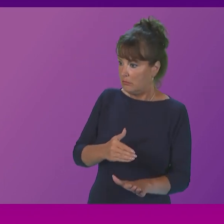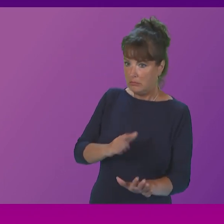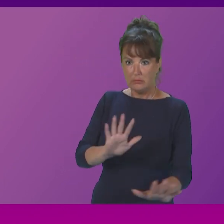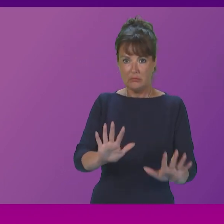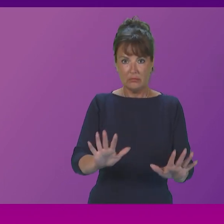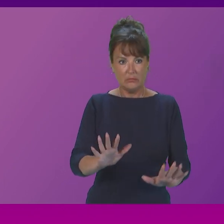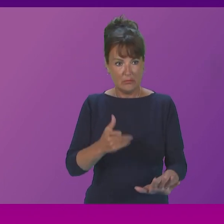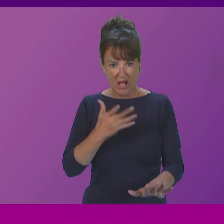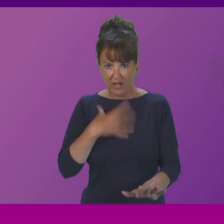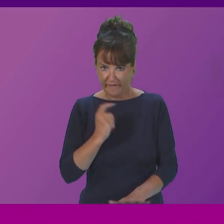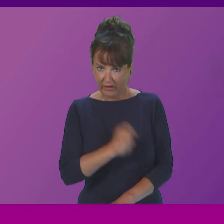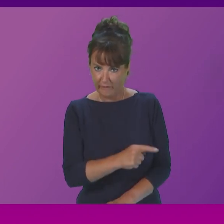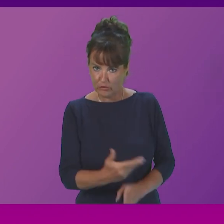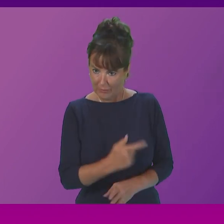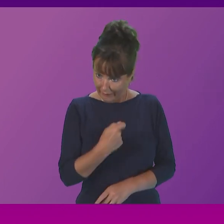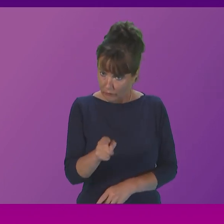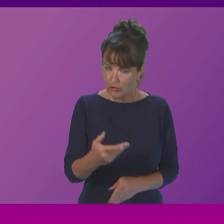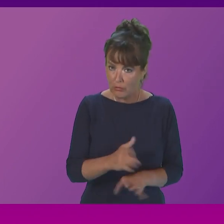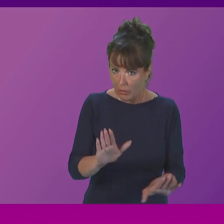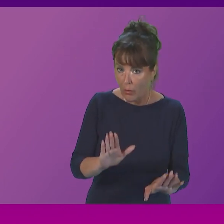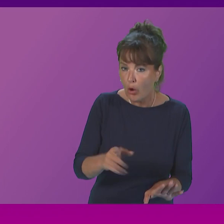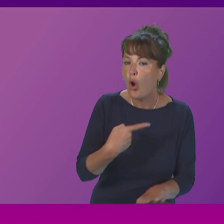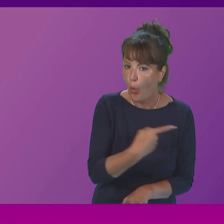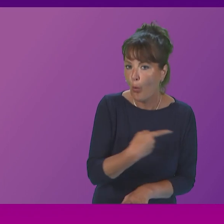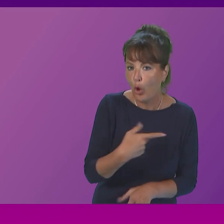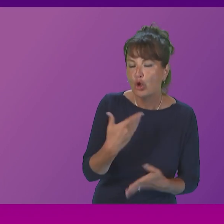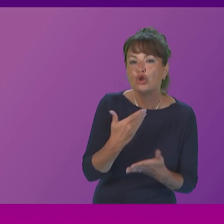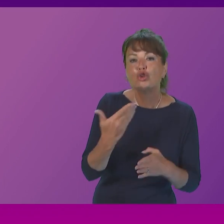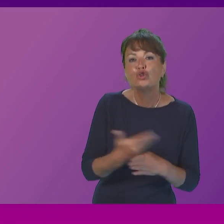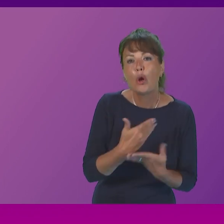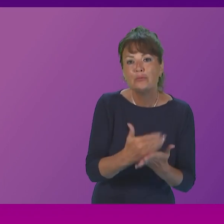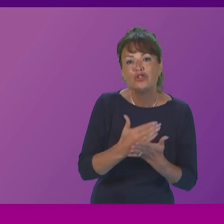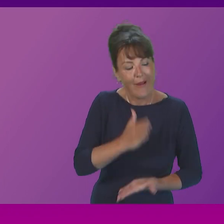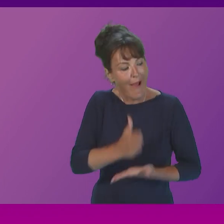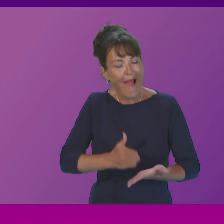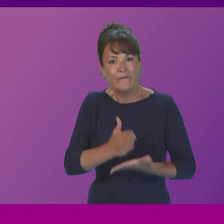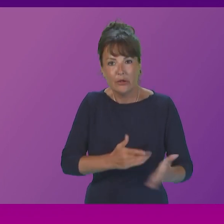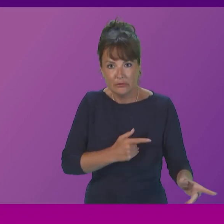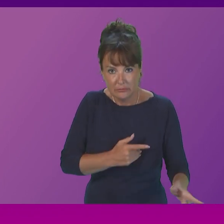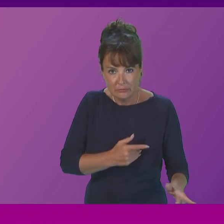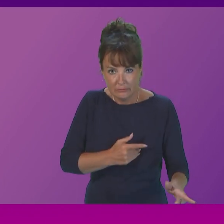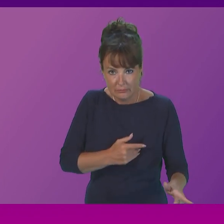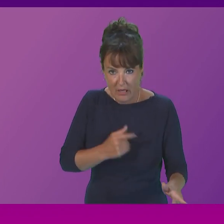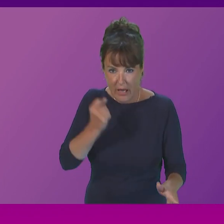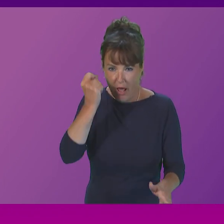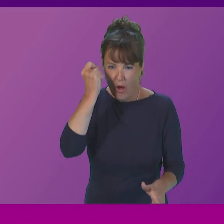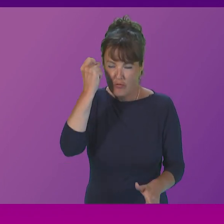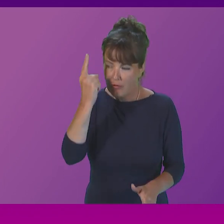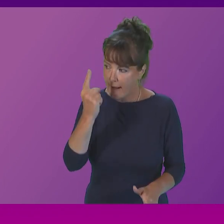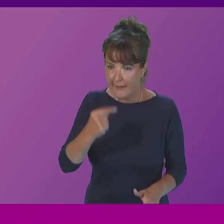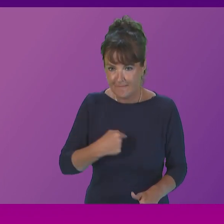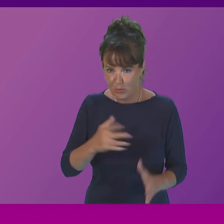wait a minute, we didn't give her the job. And my mum said, no, we're going to job share. She'll do half the week, I'll do the other half. And at that point, I realised the importance of being in the